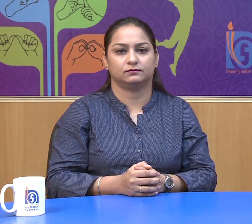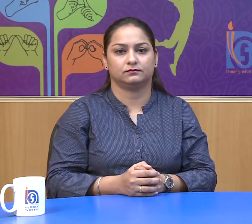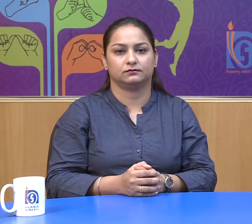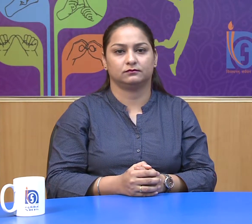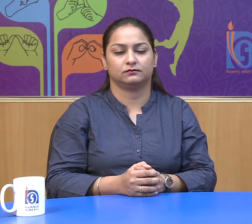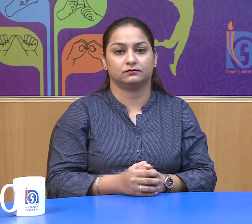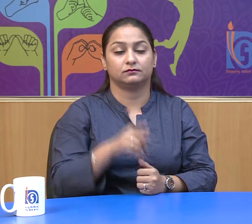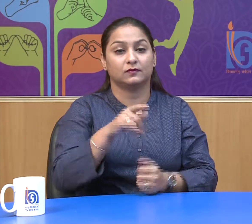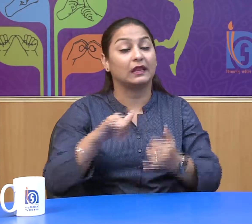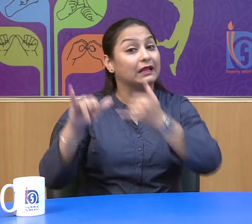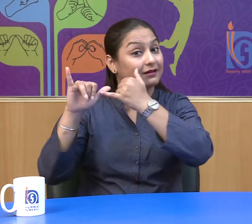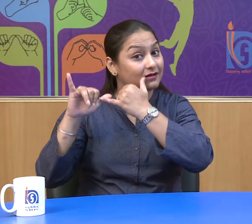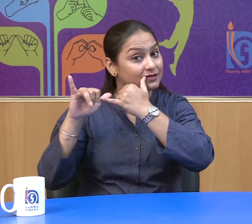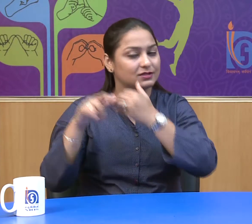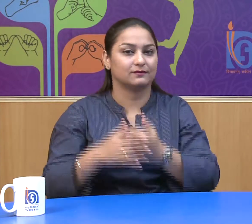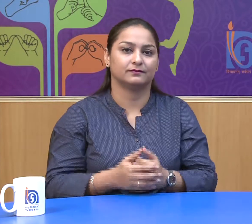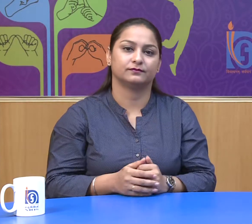Or Krishna,